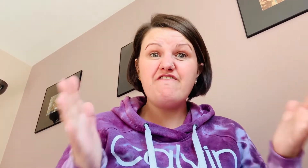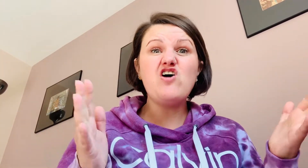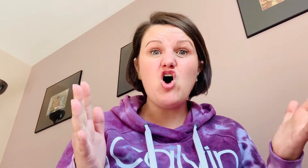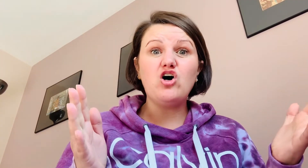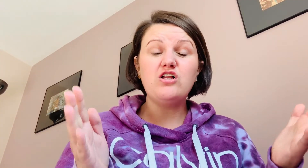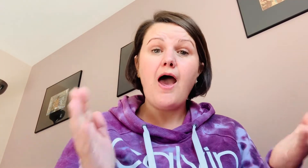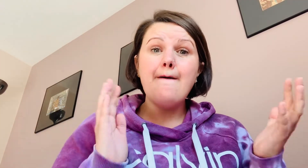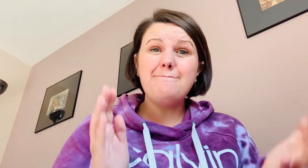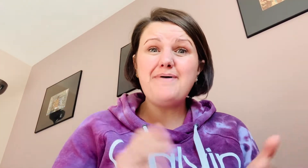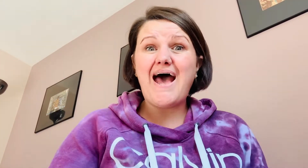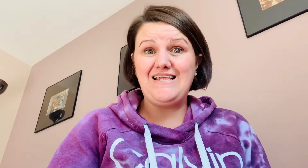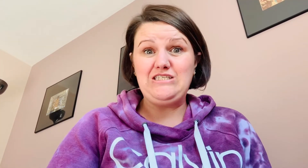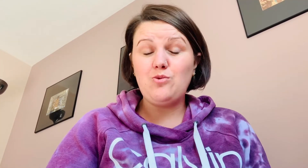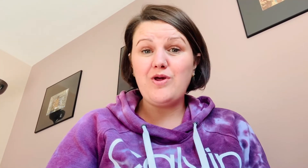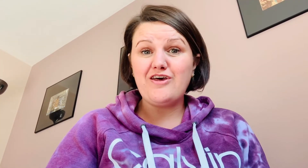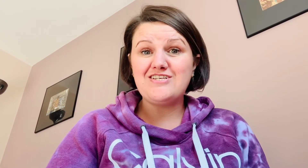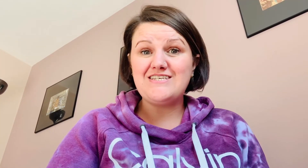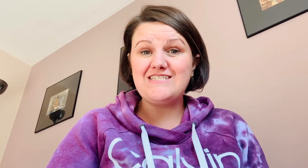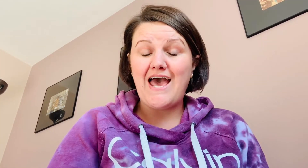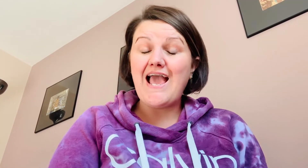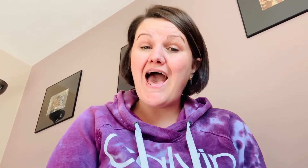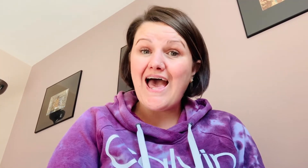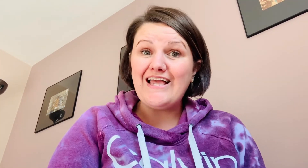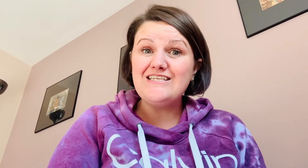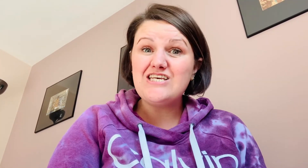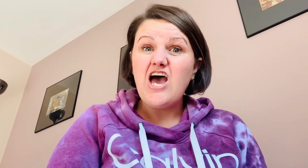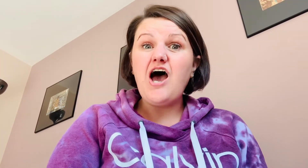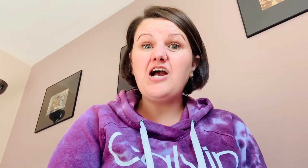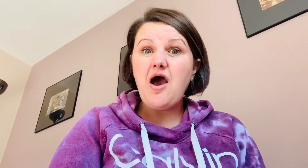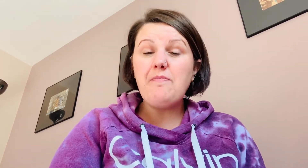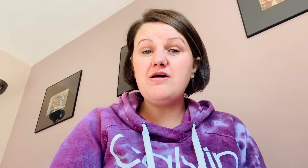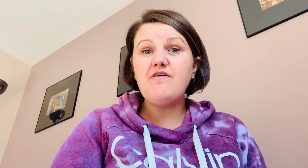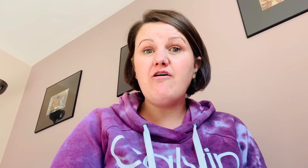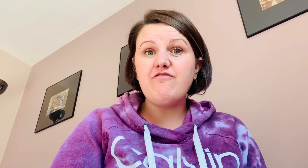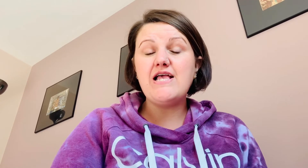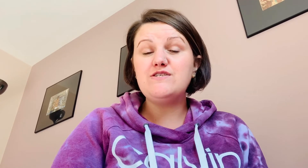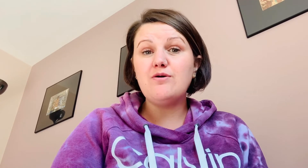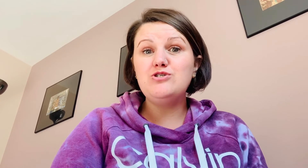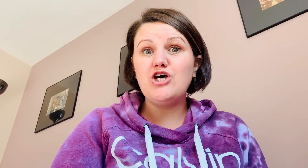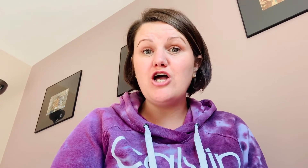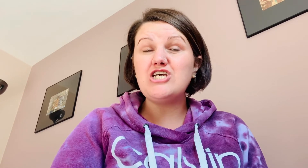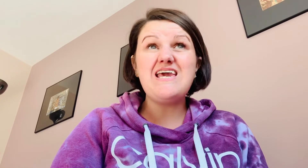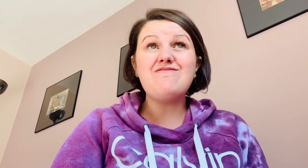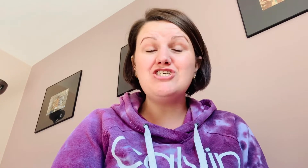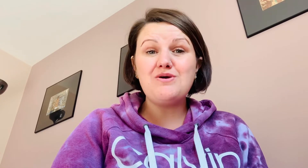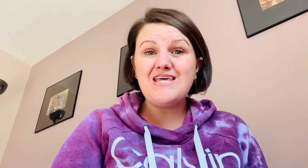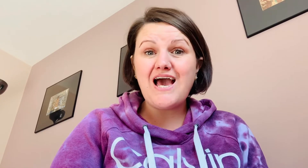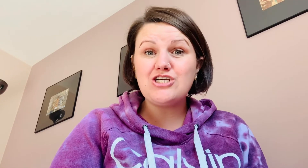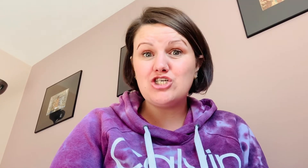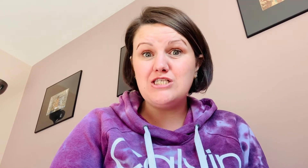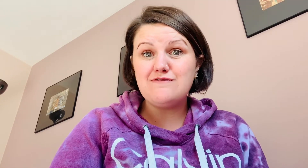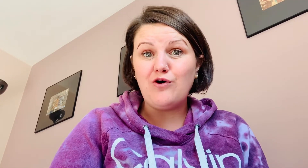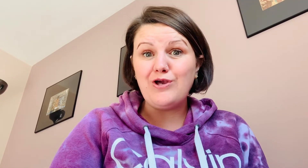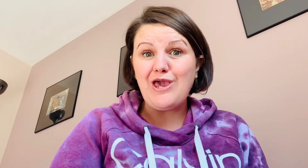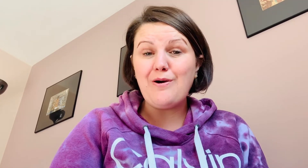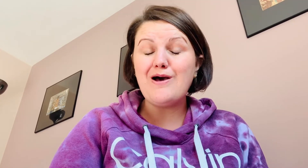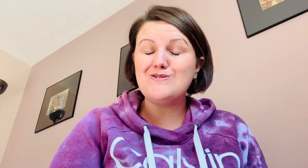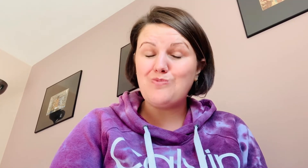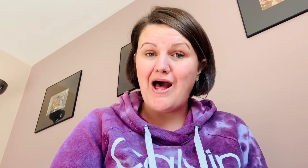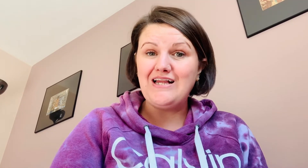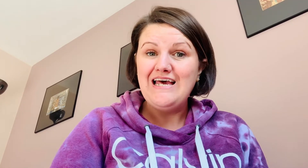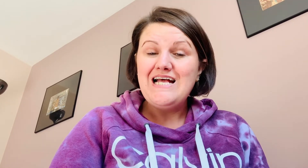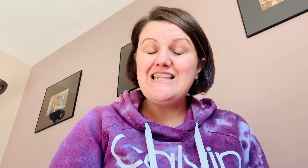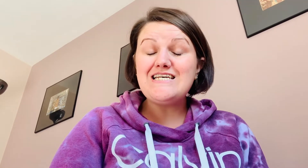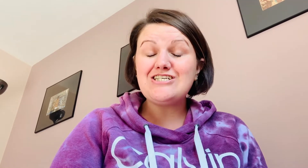a full band with us today and a couple of our friends from church even doing the actions for you